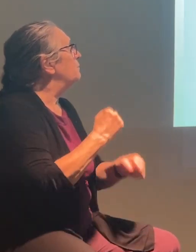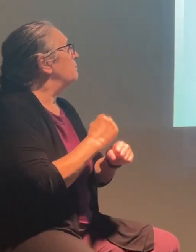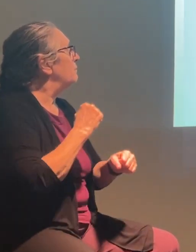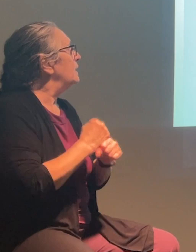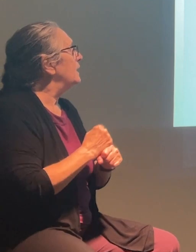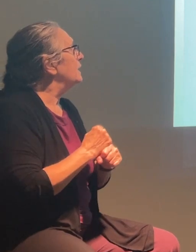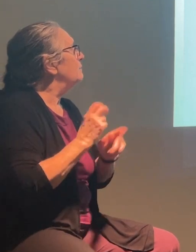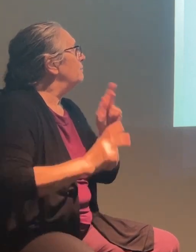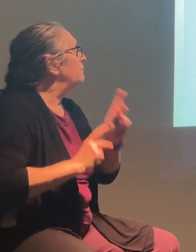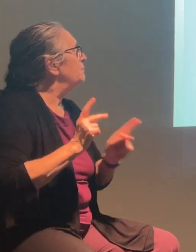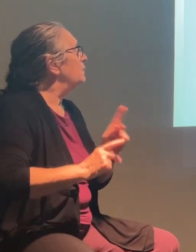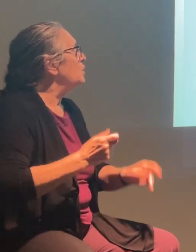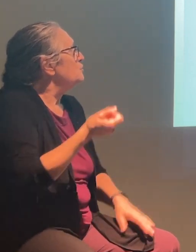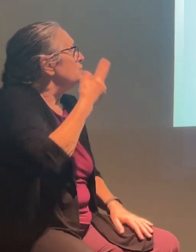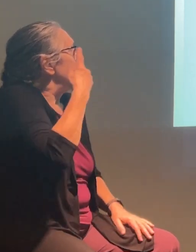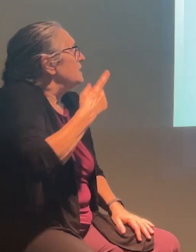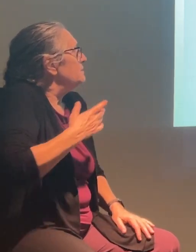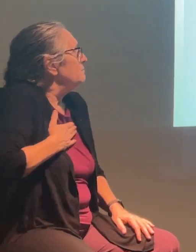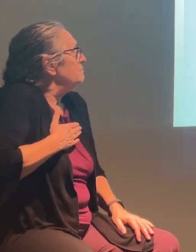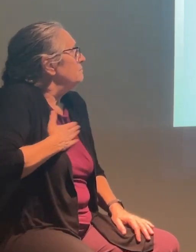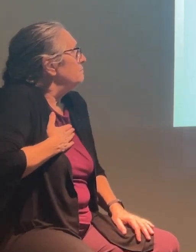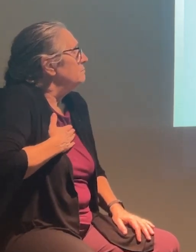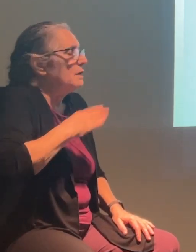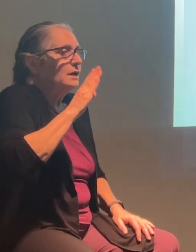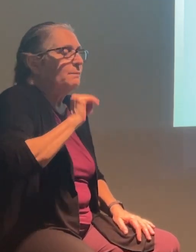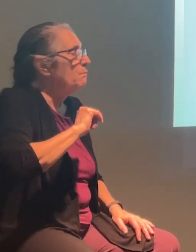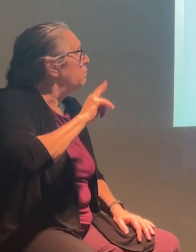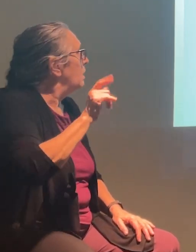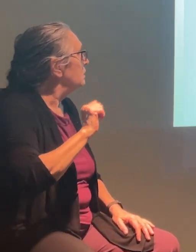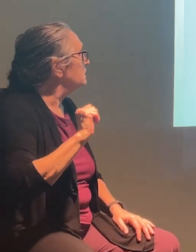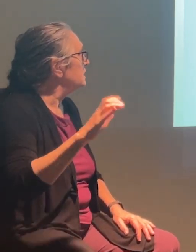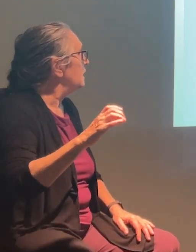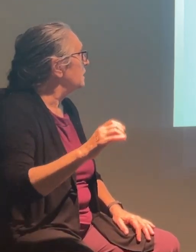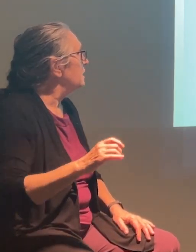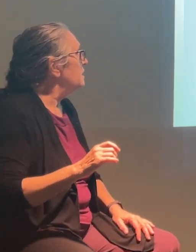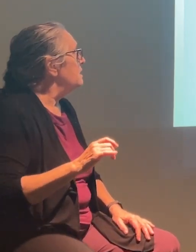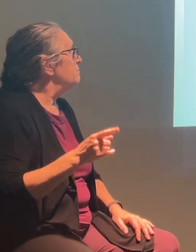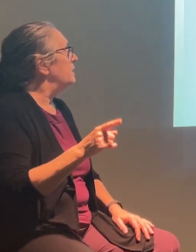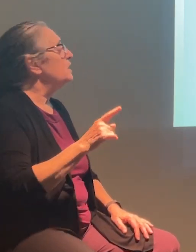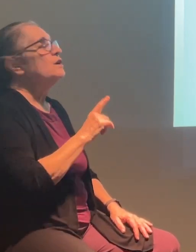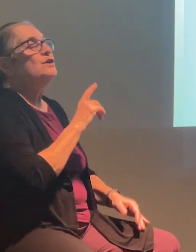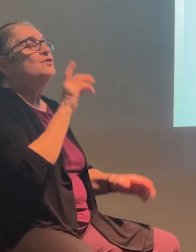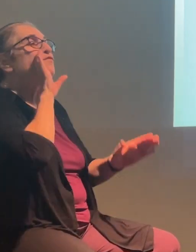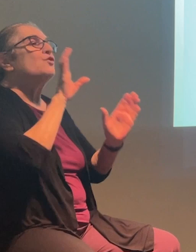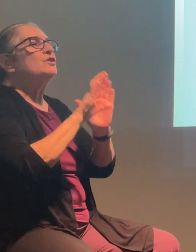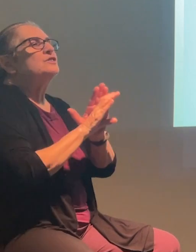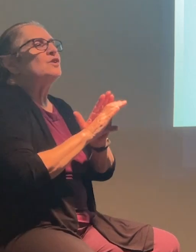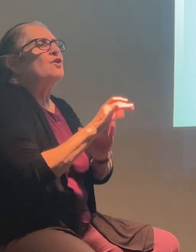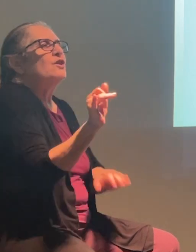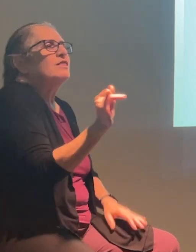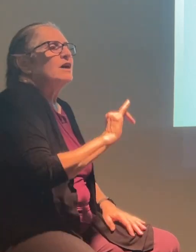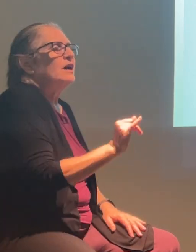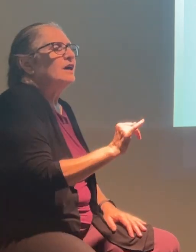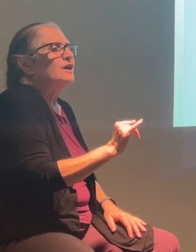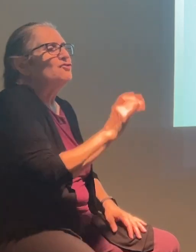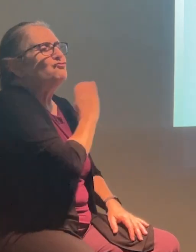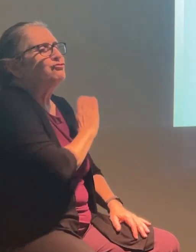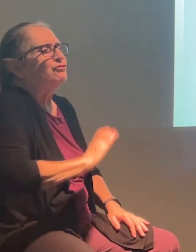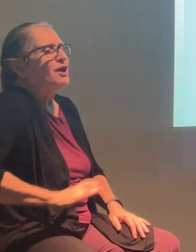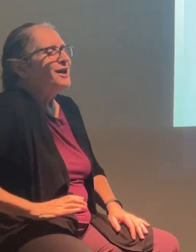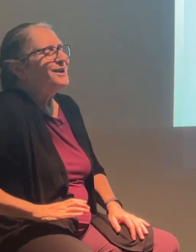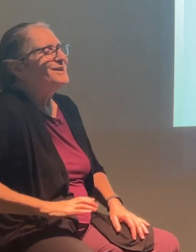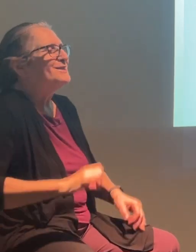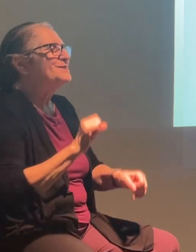my sculpture, but they are like, your photos are like Christ walking in a desert. So, I mean, this is not, a